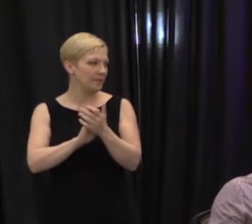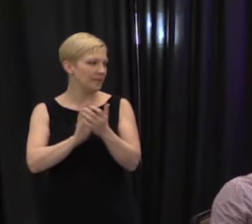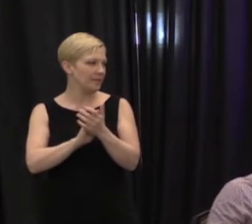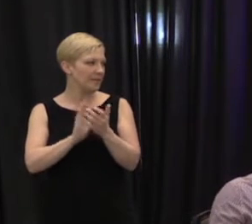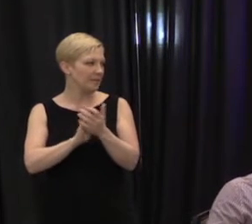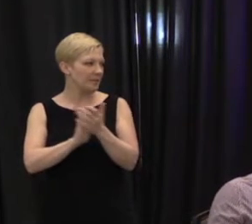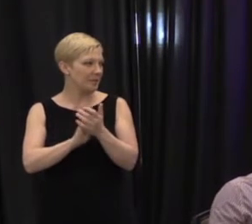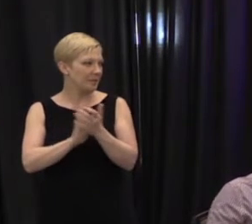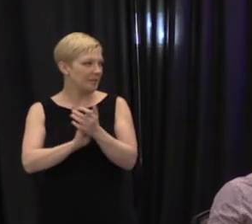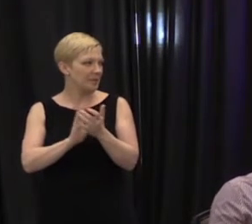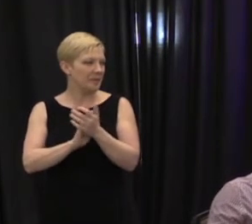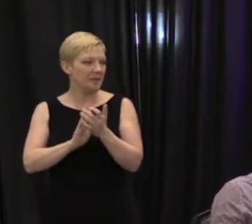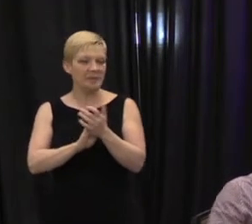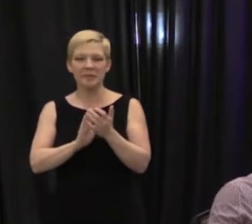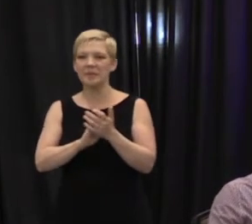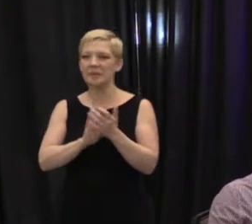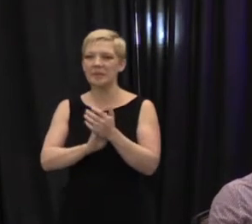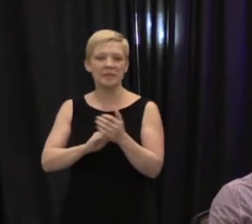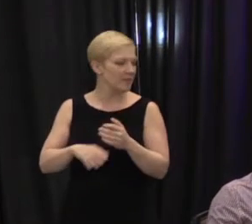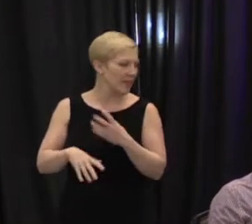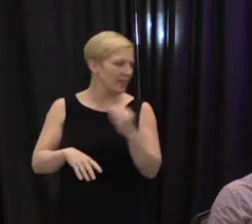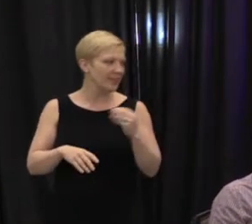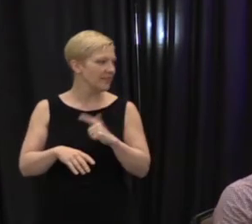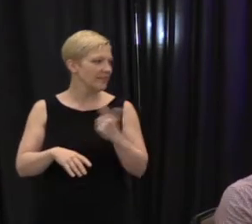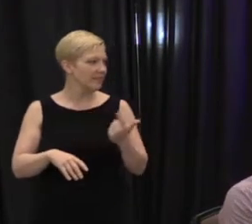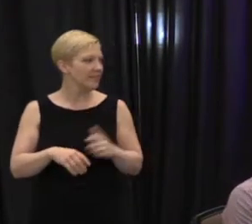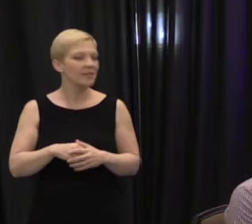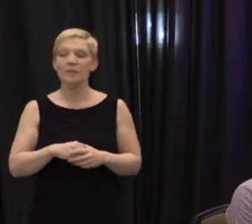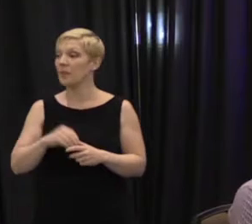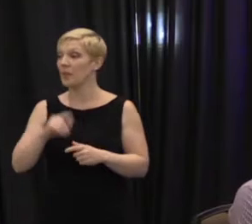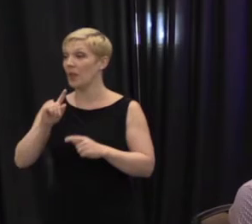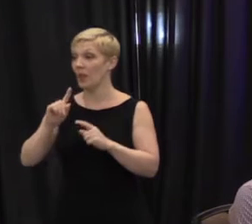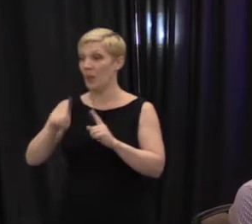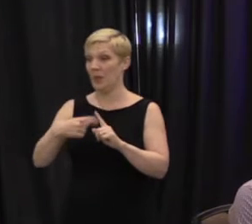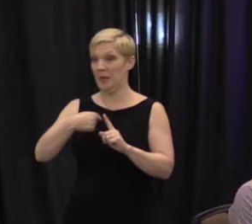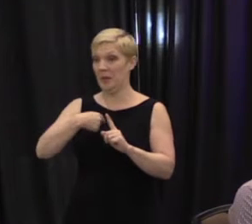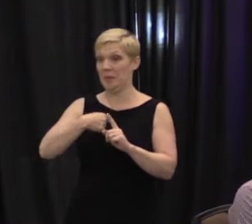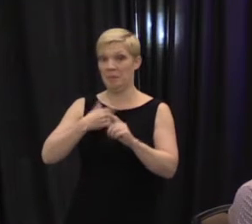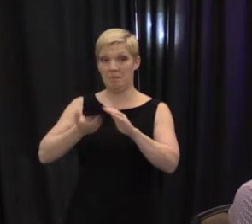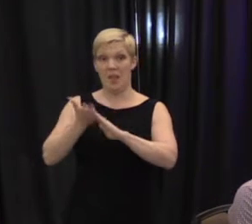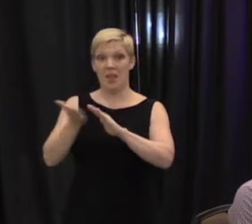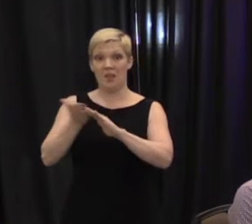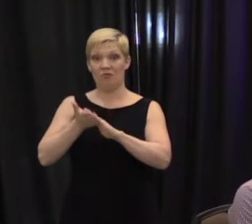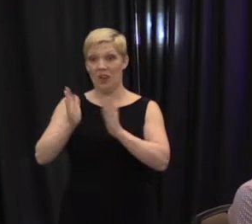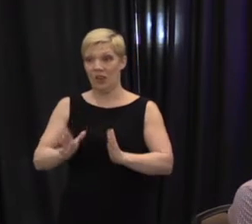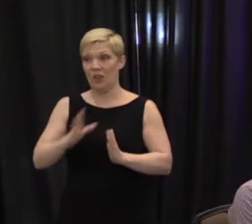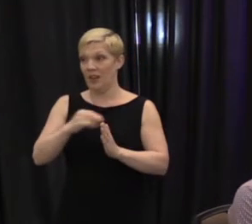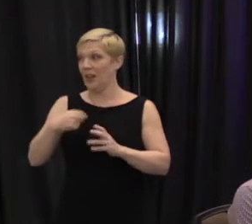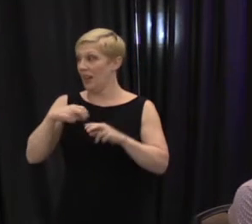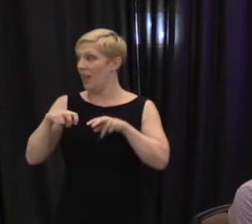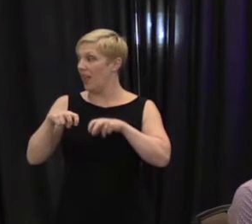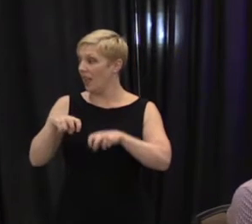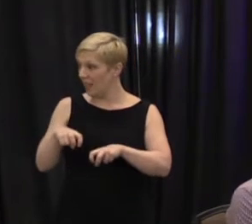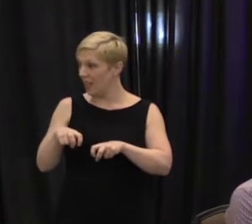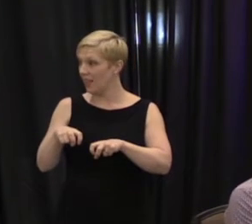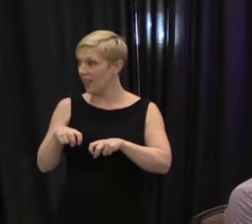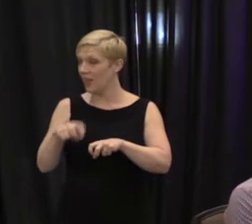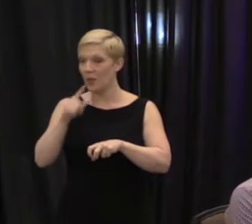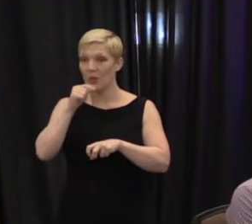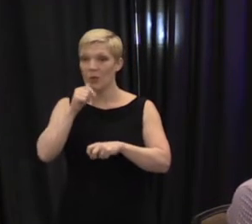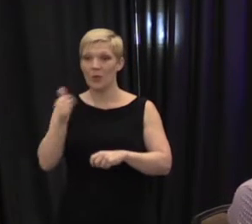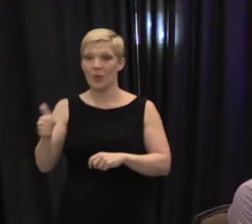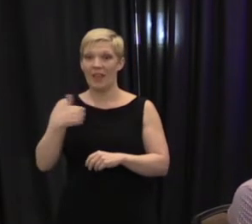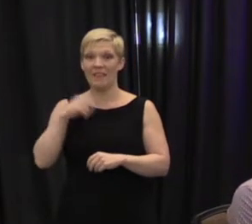Oh, right, and I think there's hope in that. When you're a moderator and you sit down next to somebody with